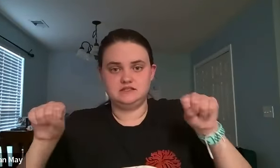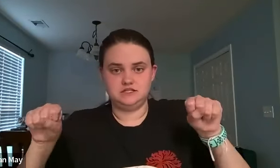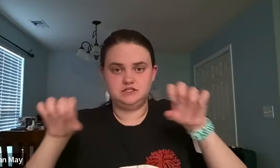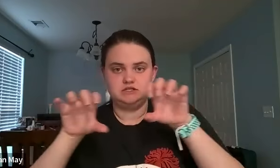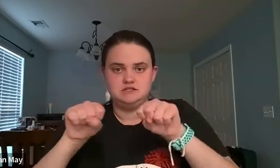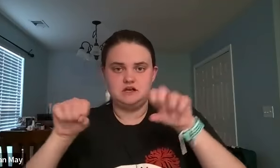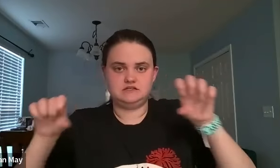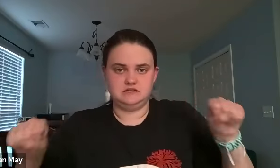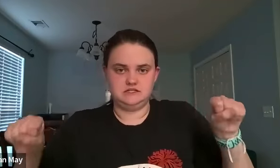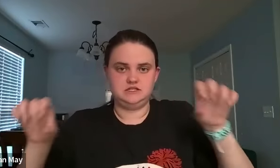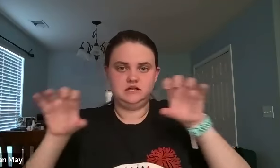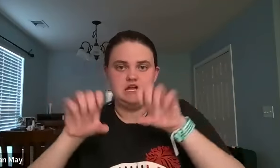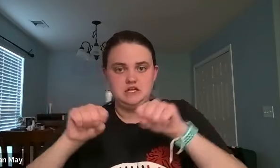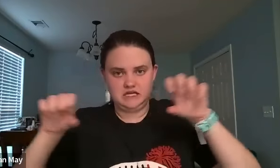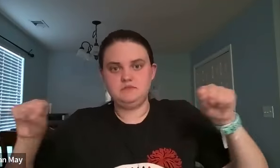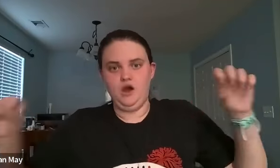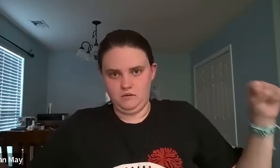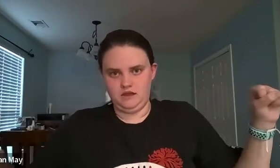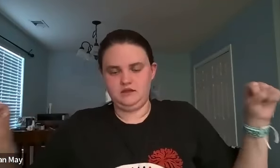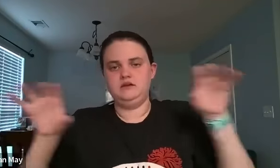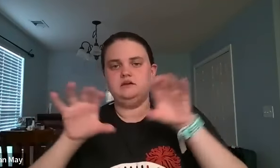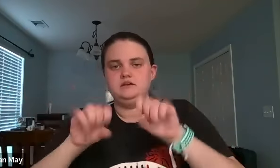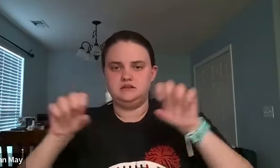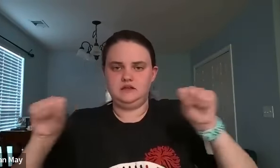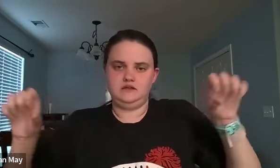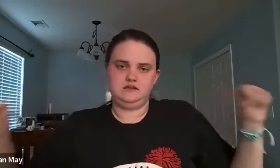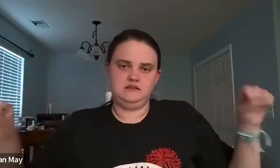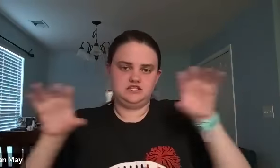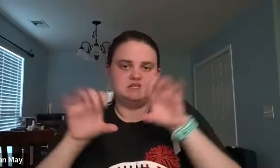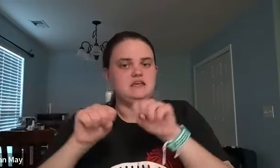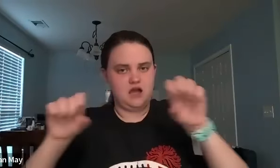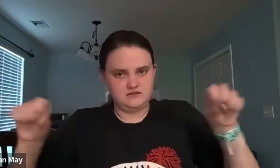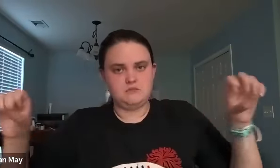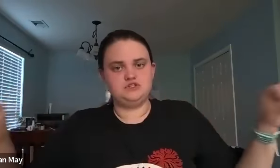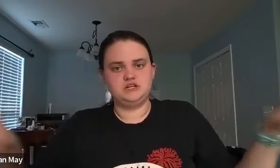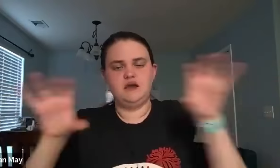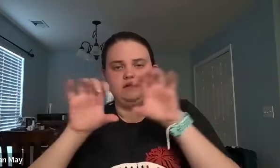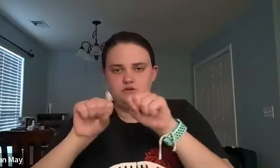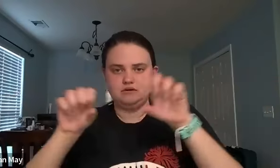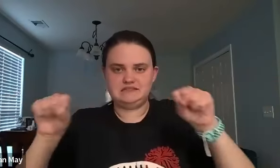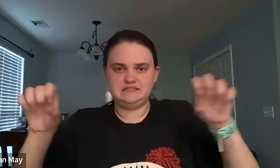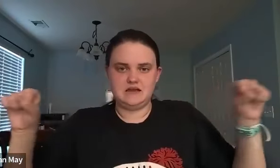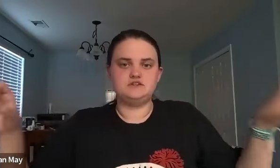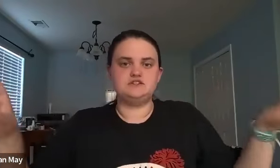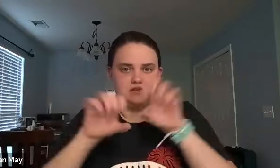Sausage. And you keep going. It's just that, yeah, that motion of how like they're always linked together. So